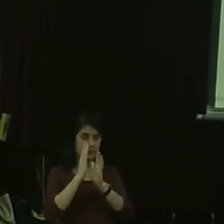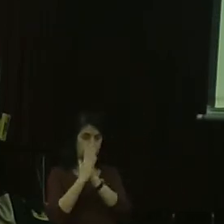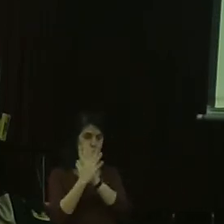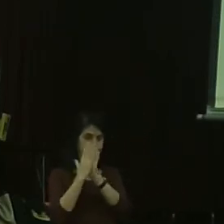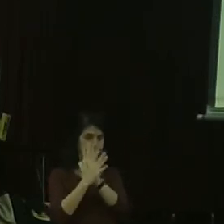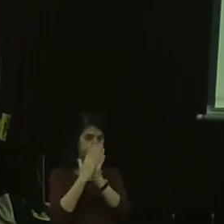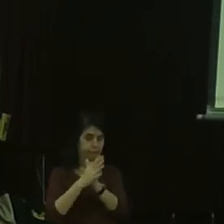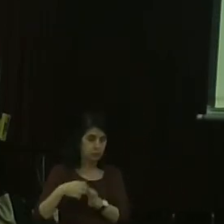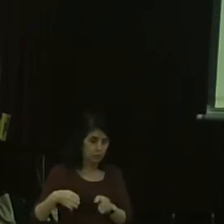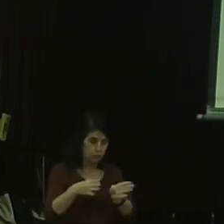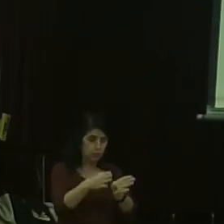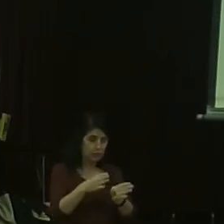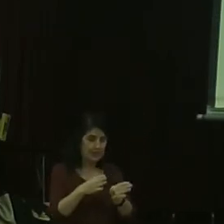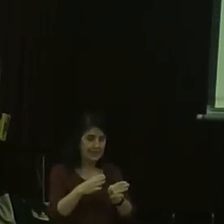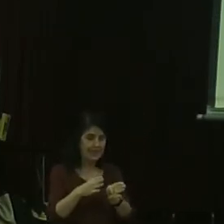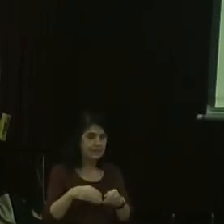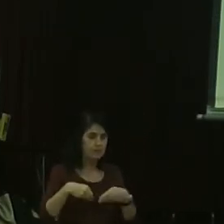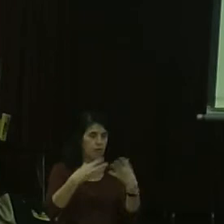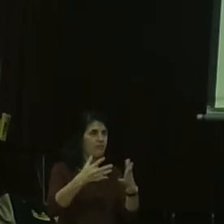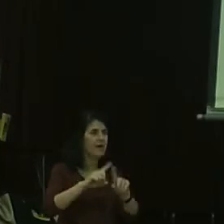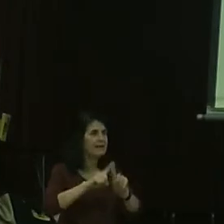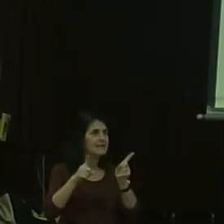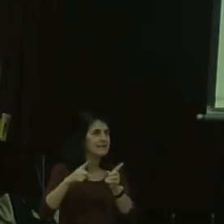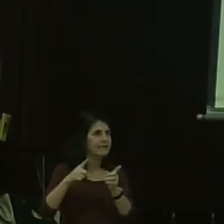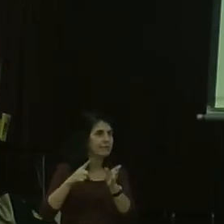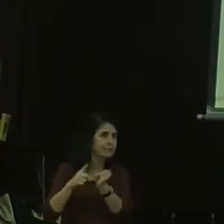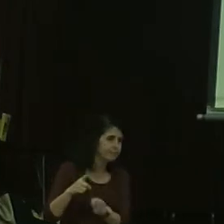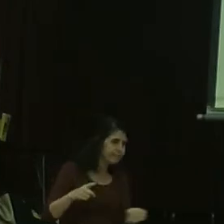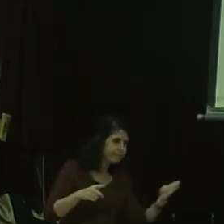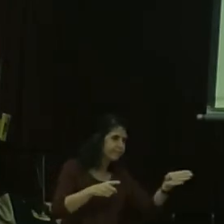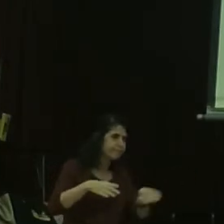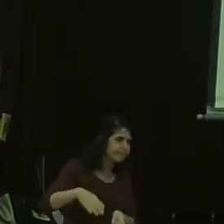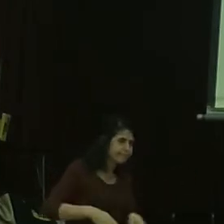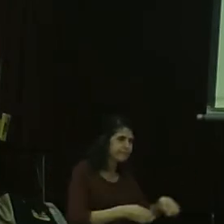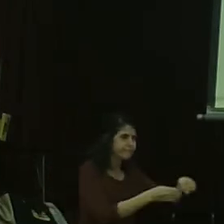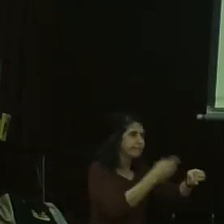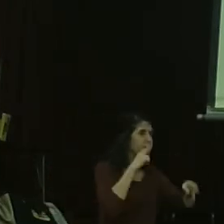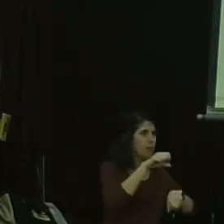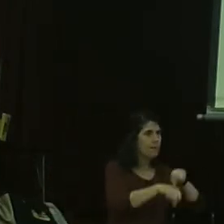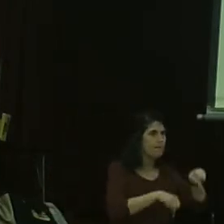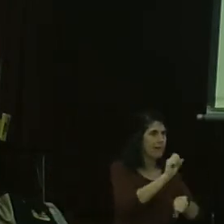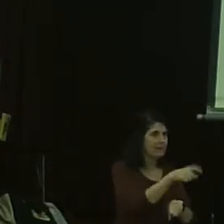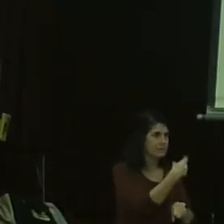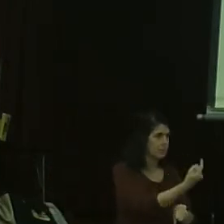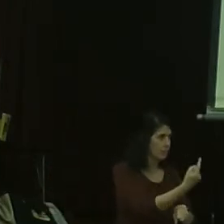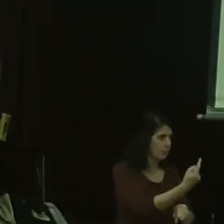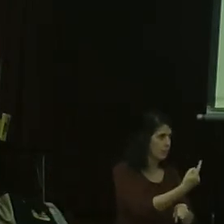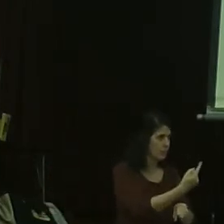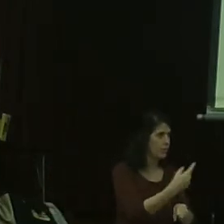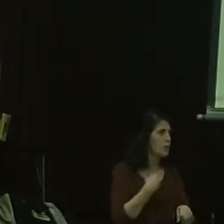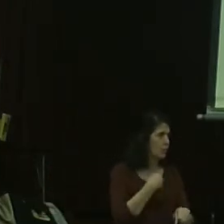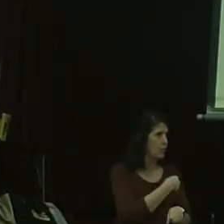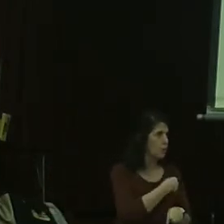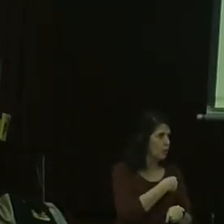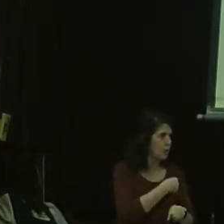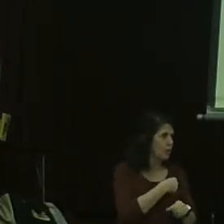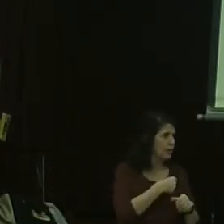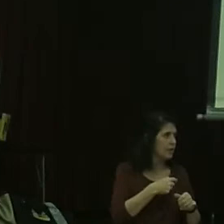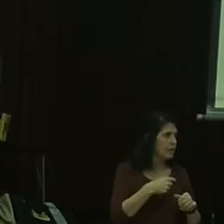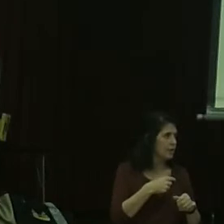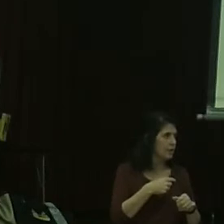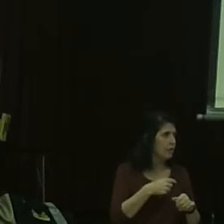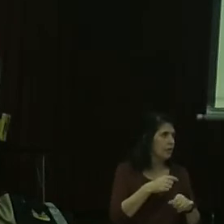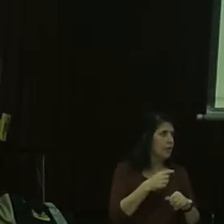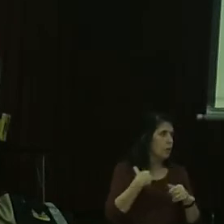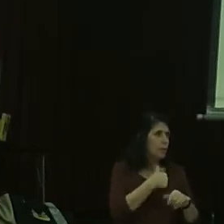safe alternative. There's a couple of options that are in the TSP in South Corvallis to try to unload the, well, definitely on the